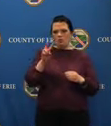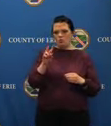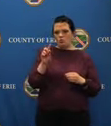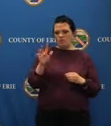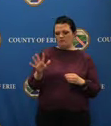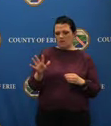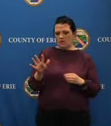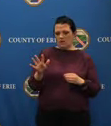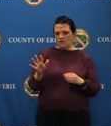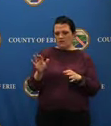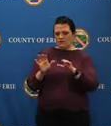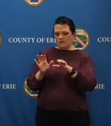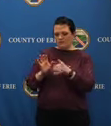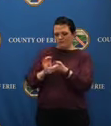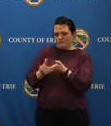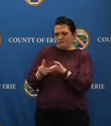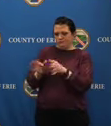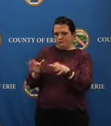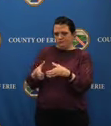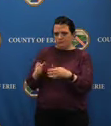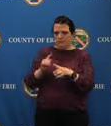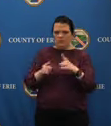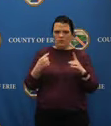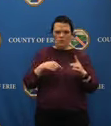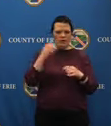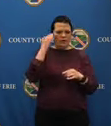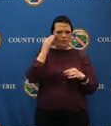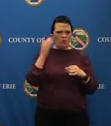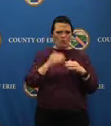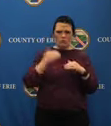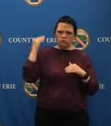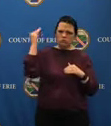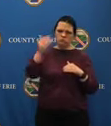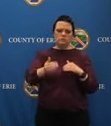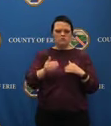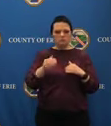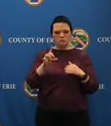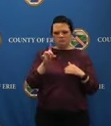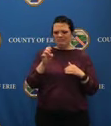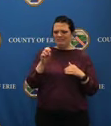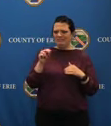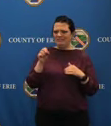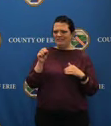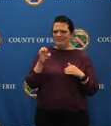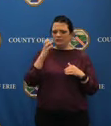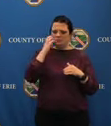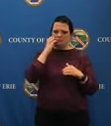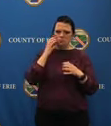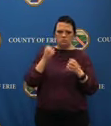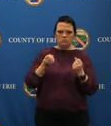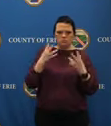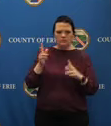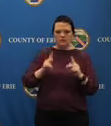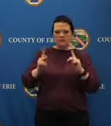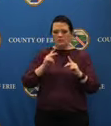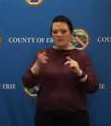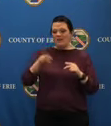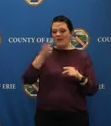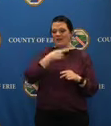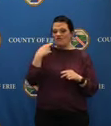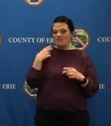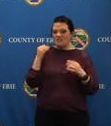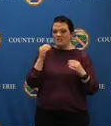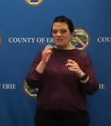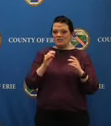the cluster there, but we know that it's an overly dense populated area. We know that there are high-risk individuals in